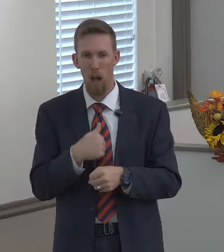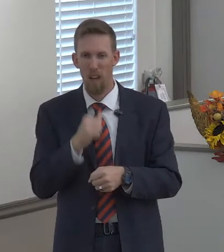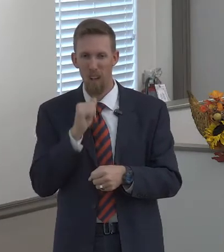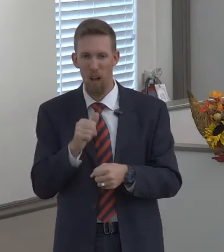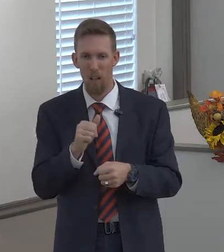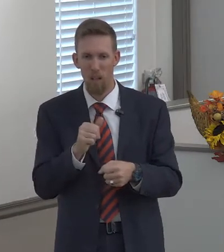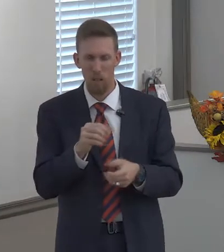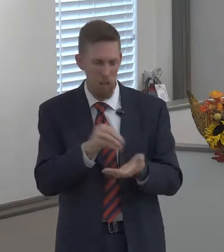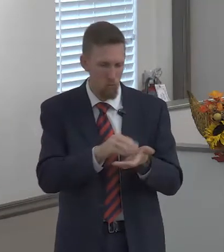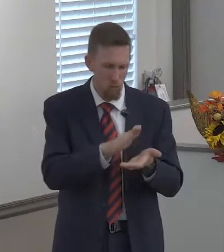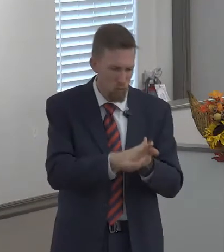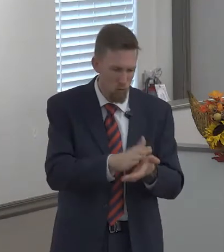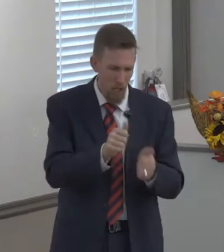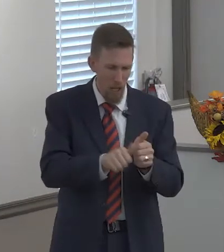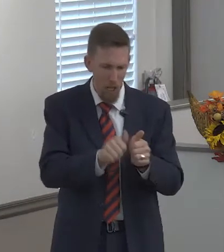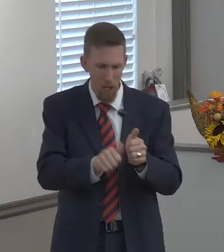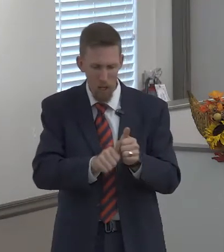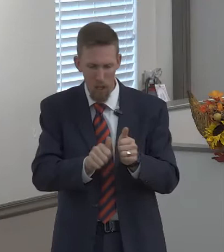And